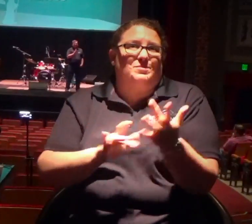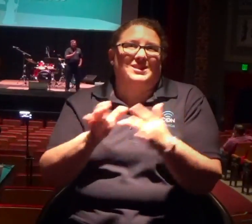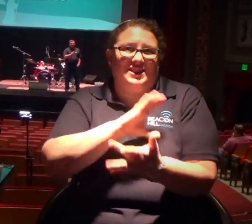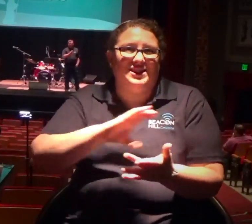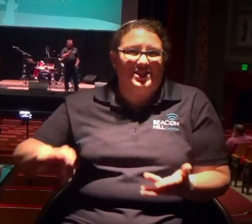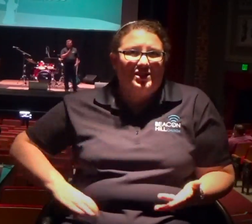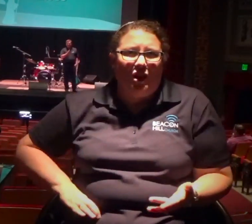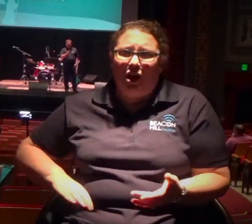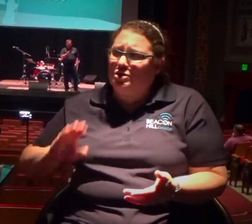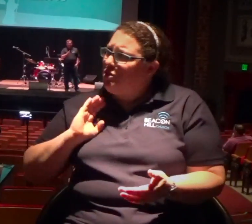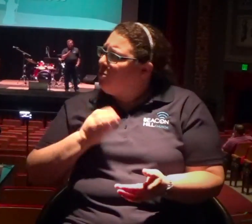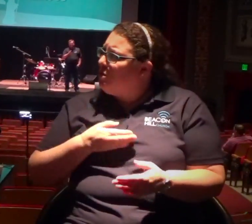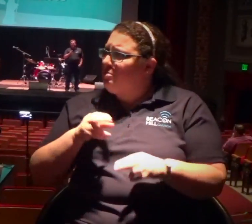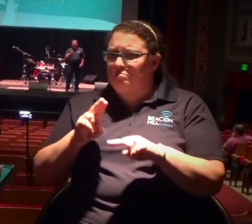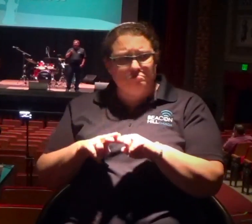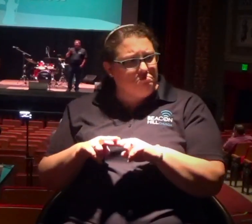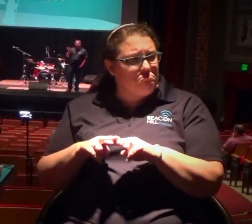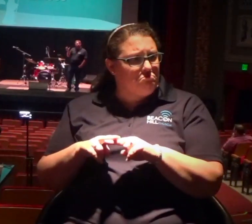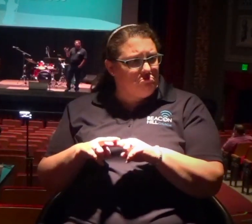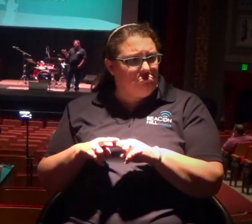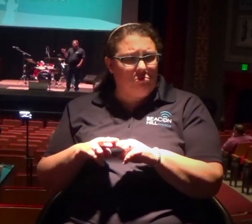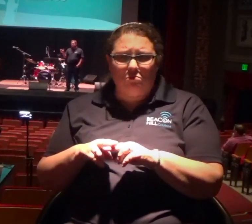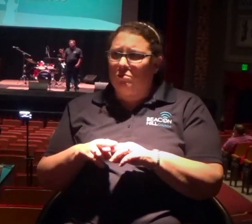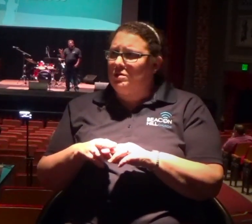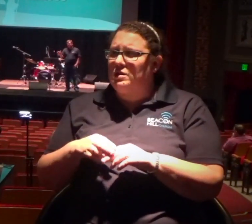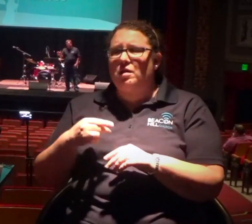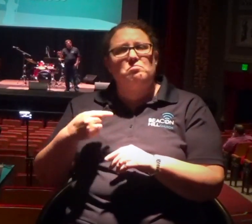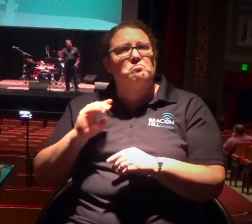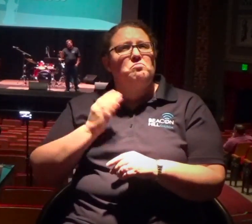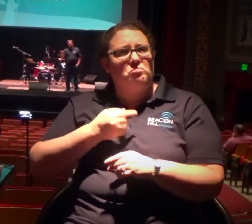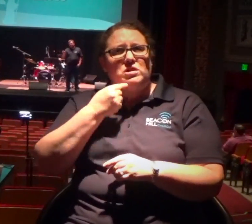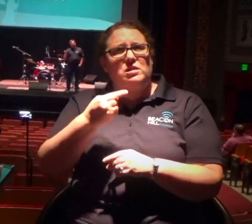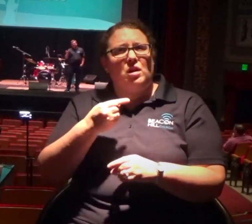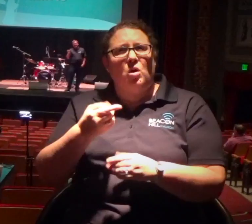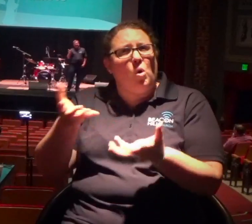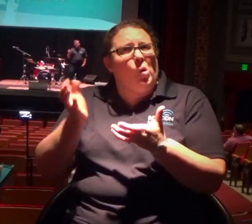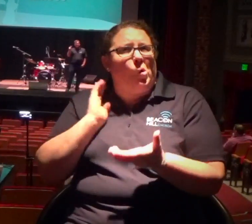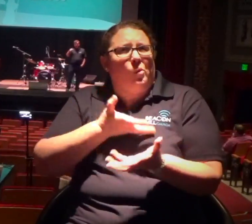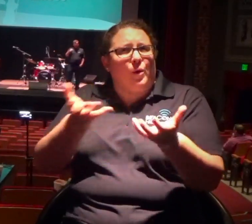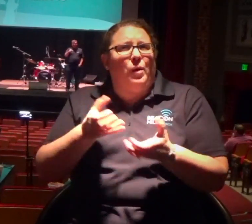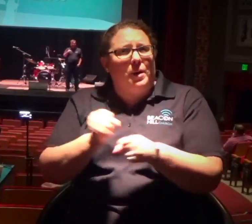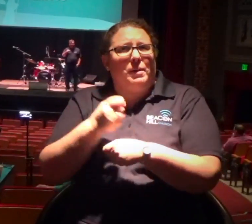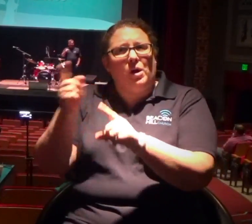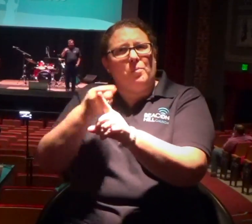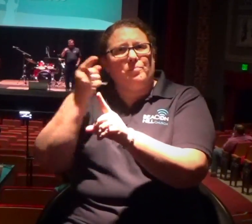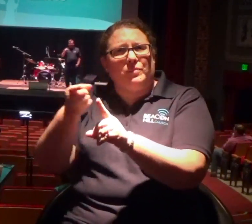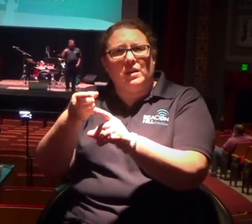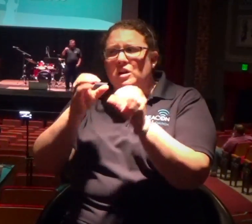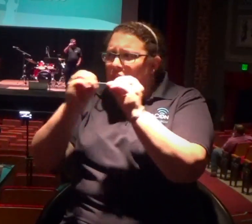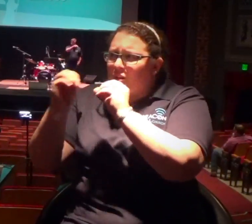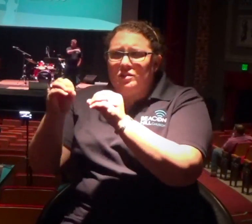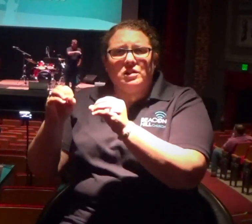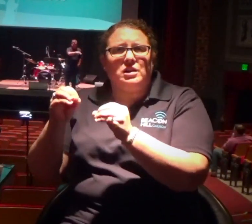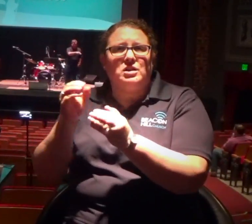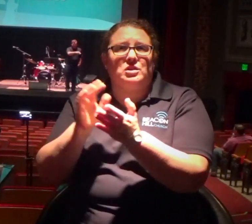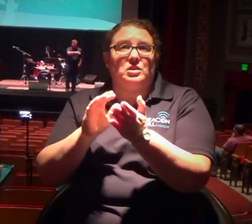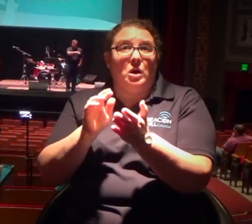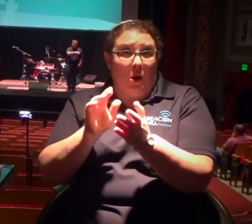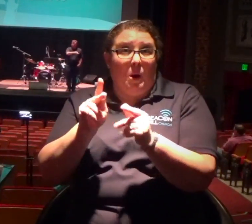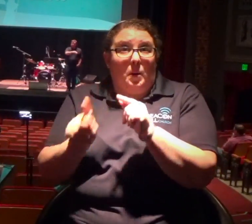people about Jesus, how to have a relationship with Jesus, and then how to teach people about Jesus. That's really what the